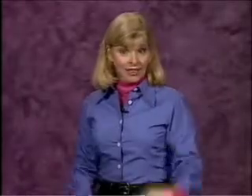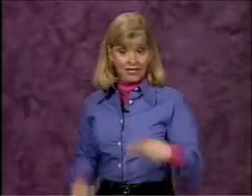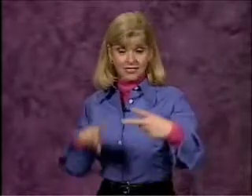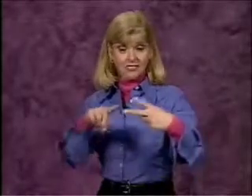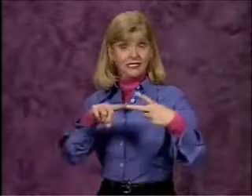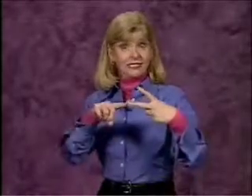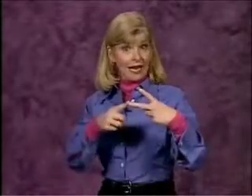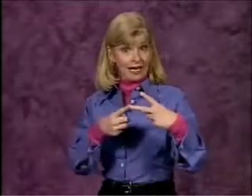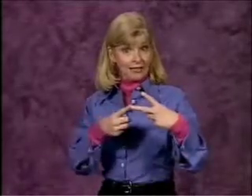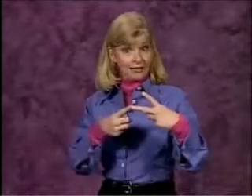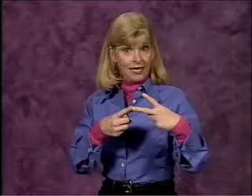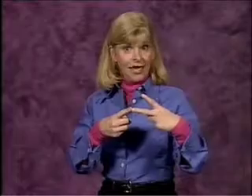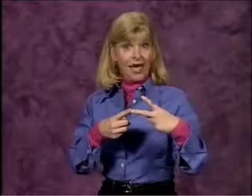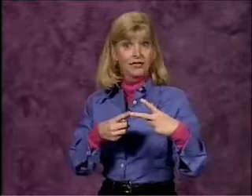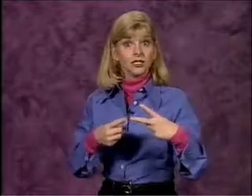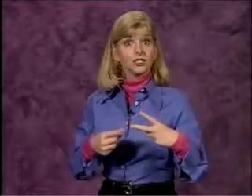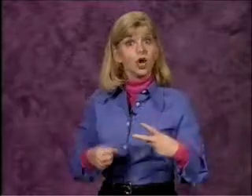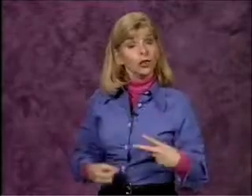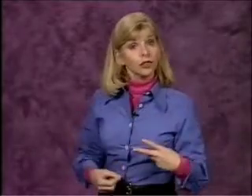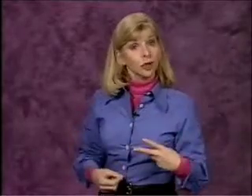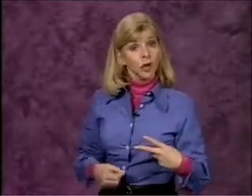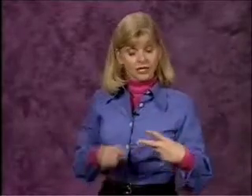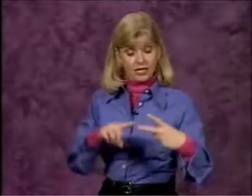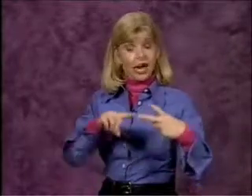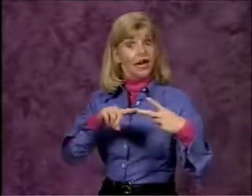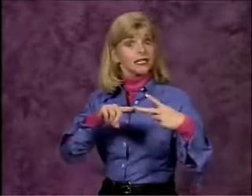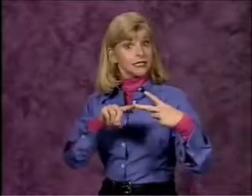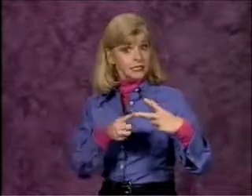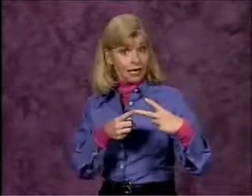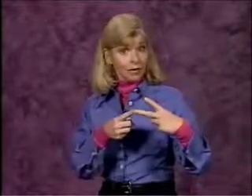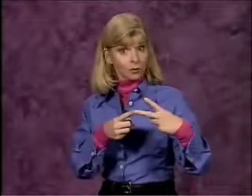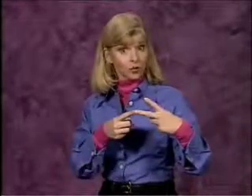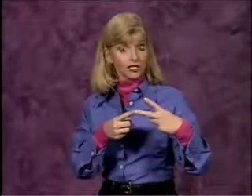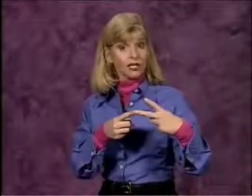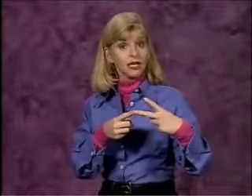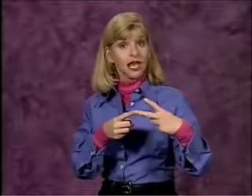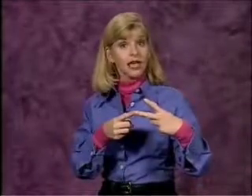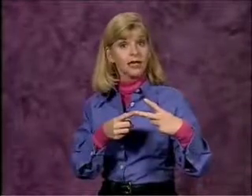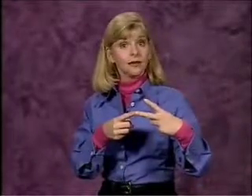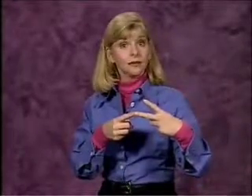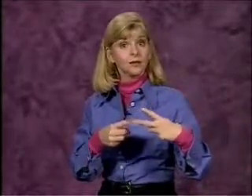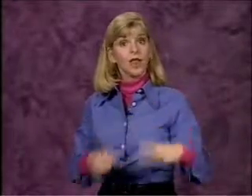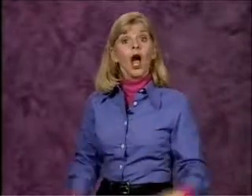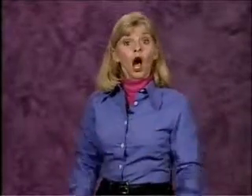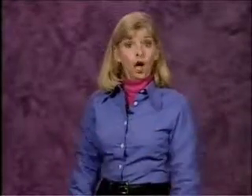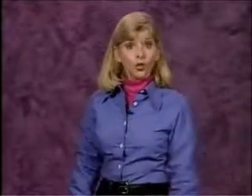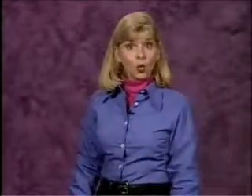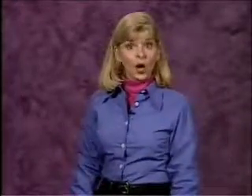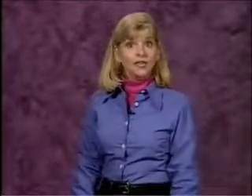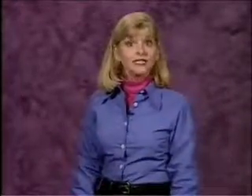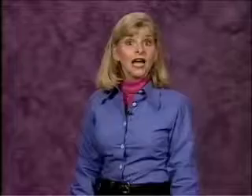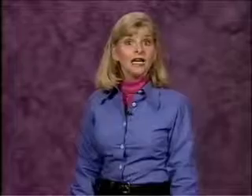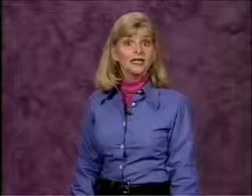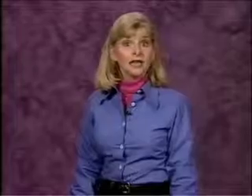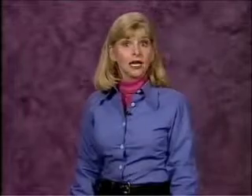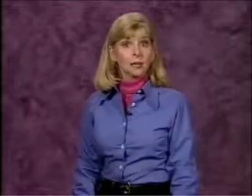This is second, as in Dorothy was the second person in line. Otherwise, sign second